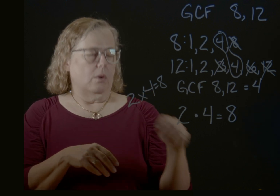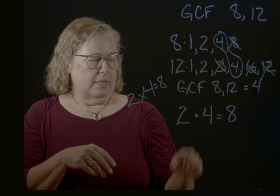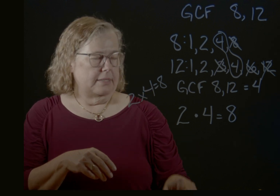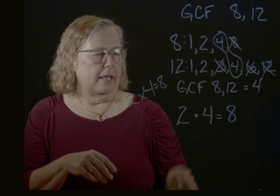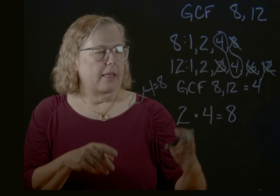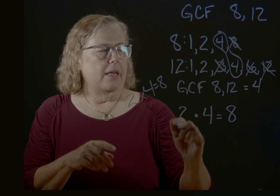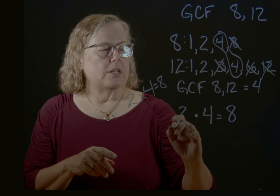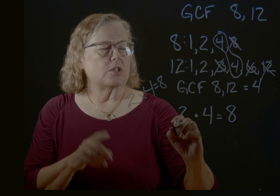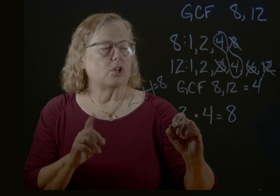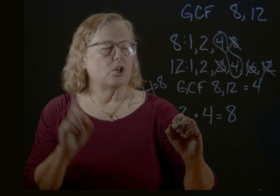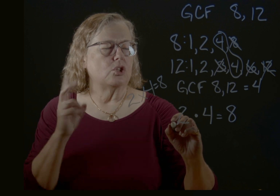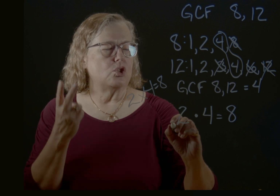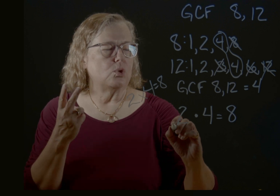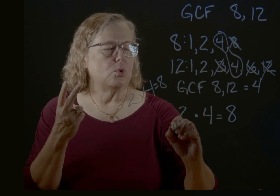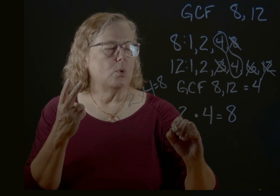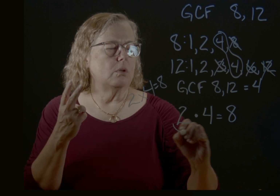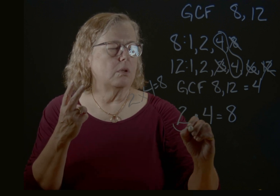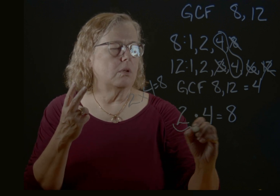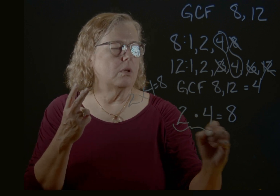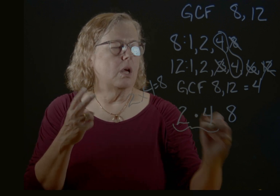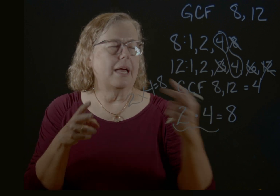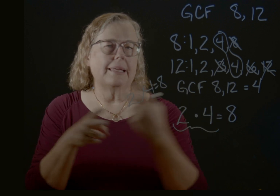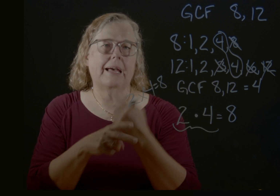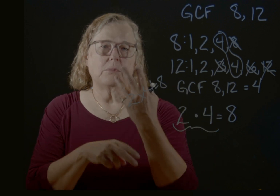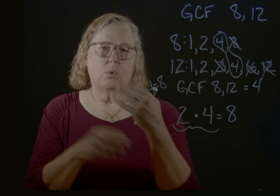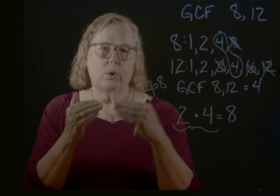So this 2 and the 4,